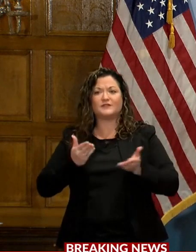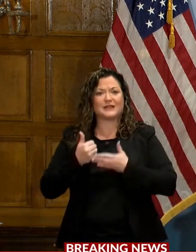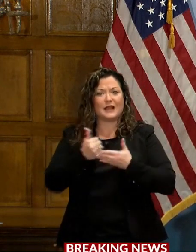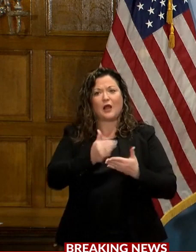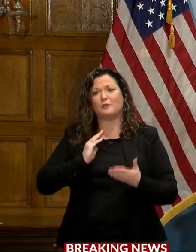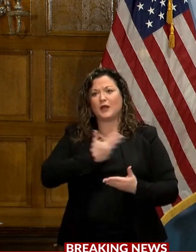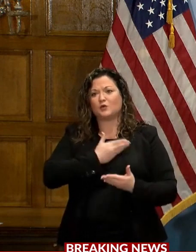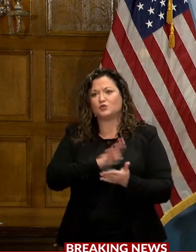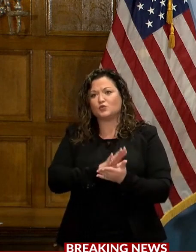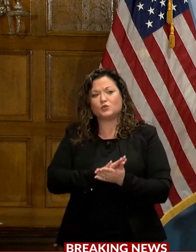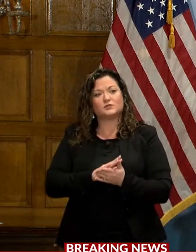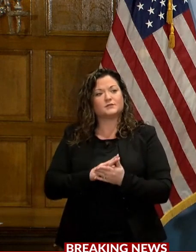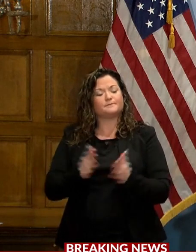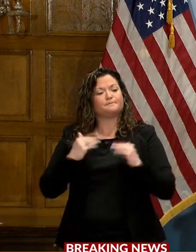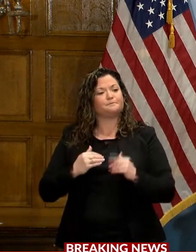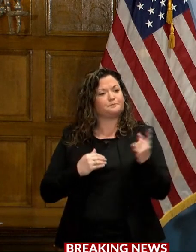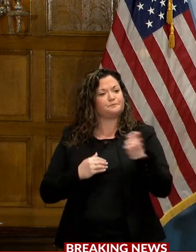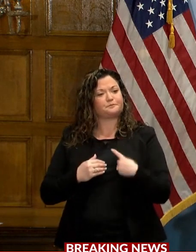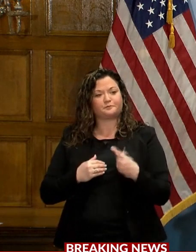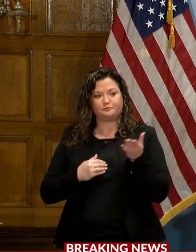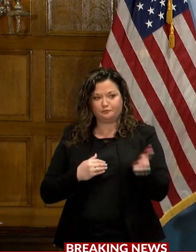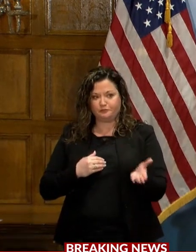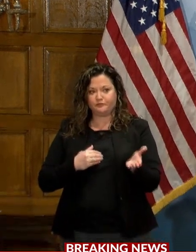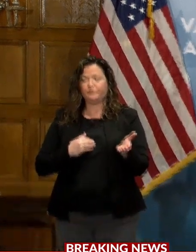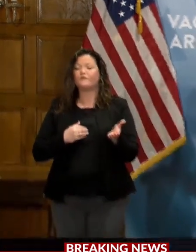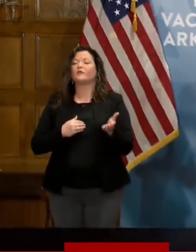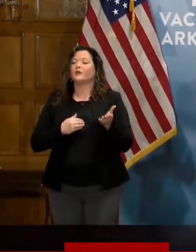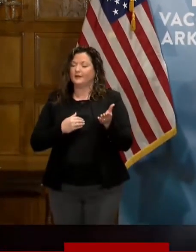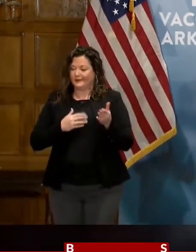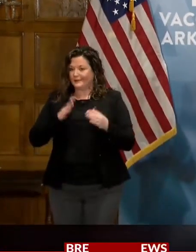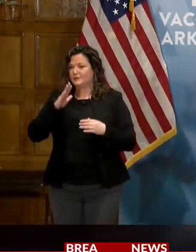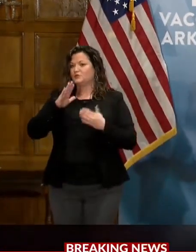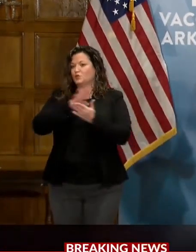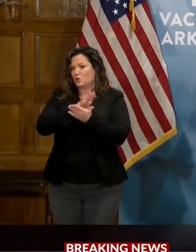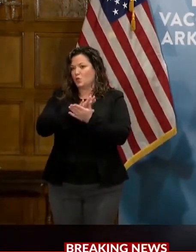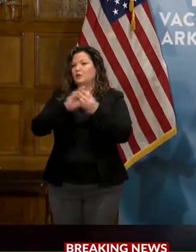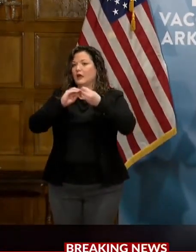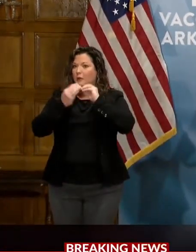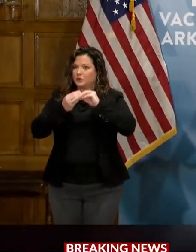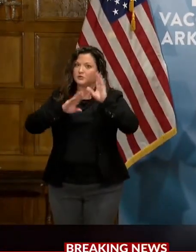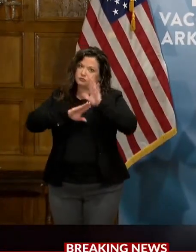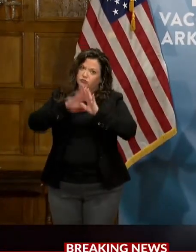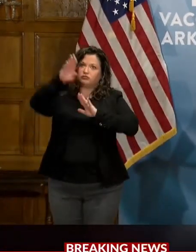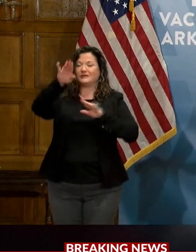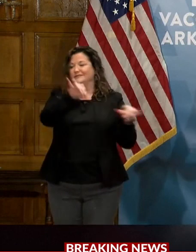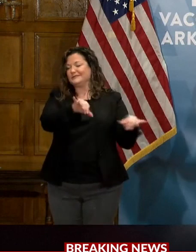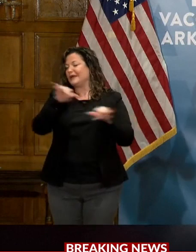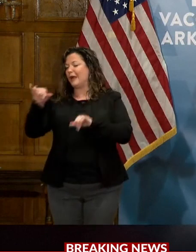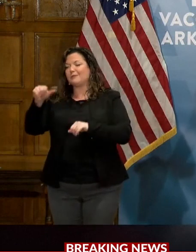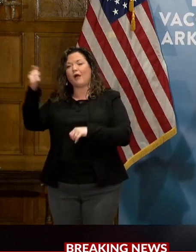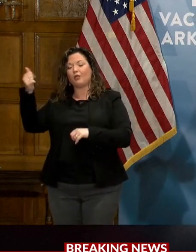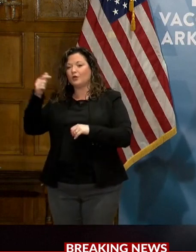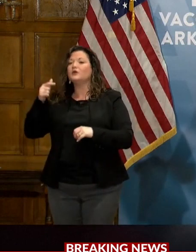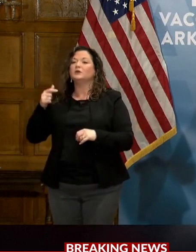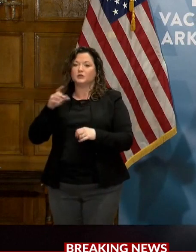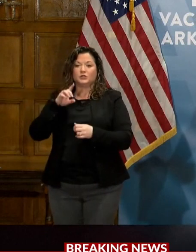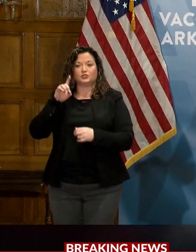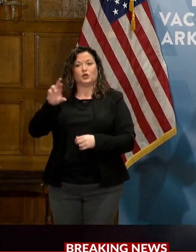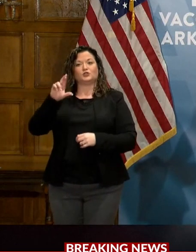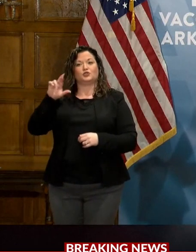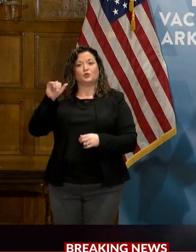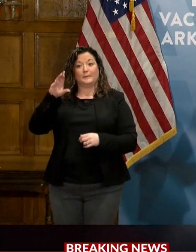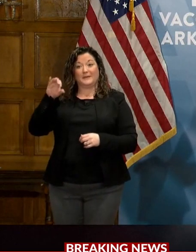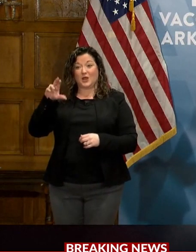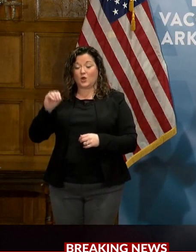question. We know that cases in schools are continuing to spike, just, like everywhere else right now. And Dr. Romero just said that kids